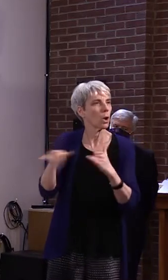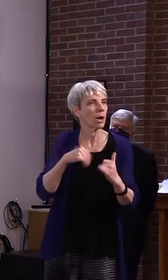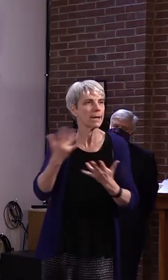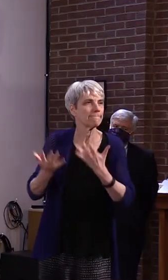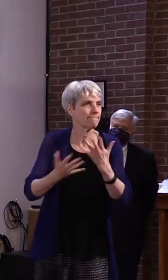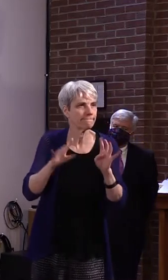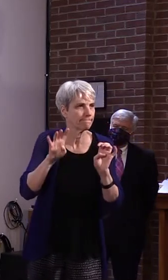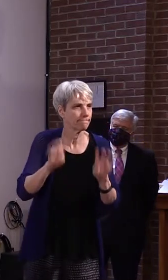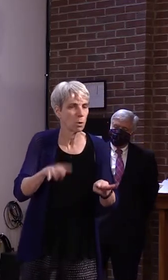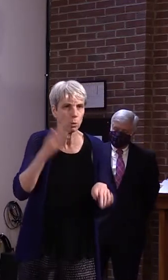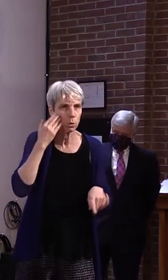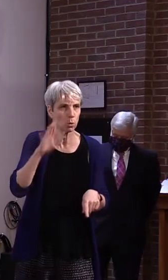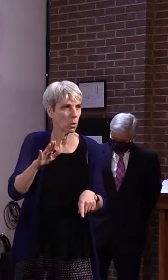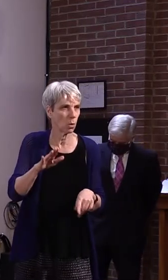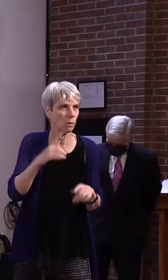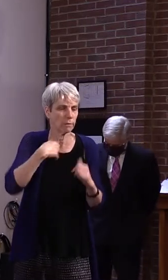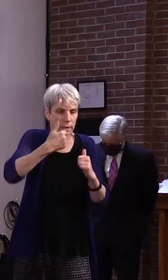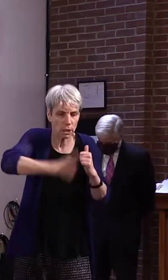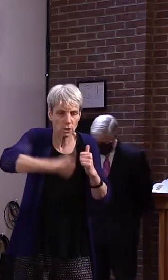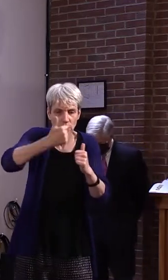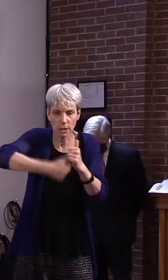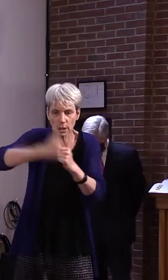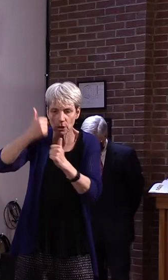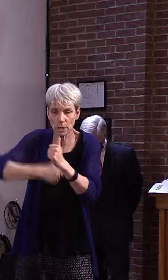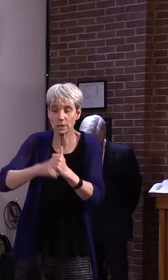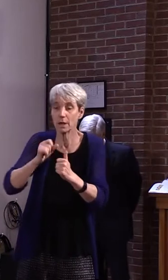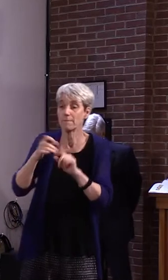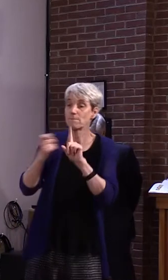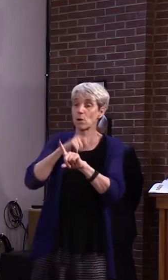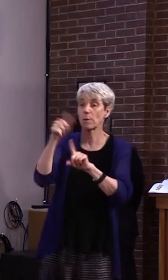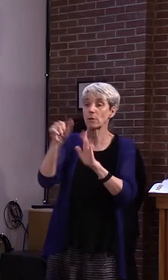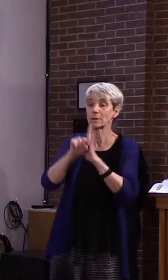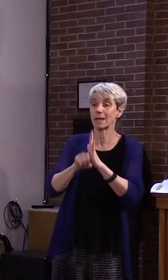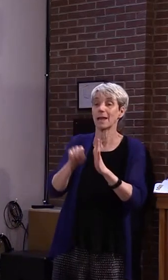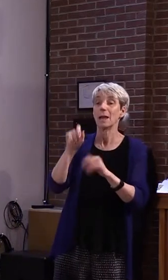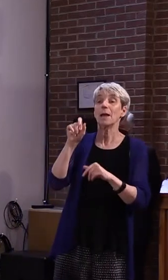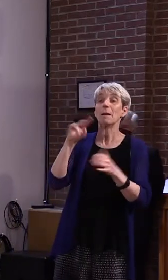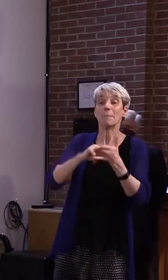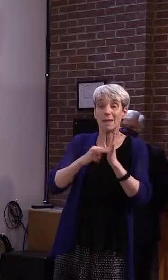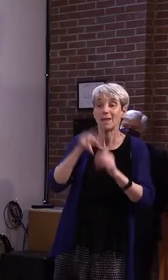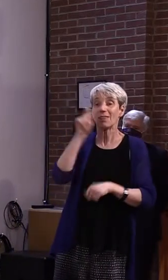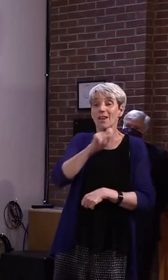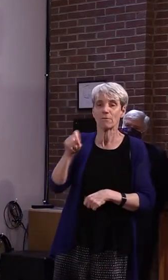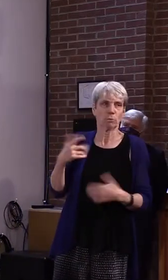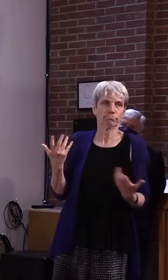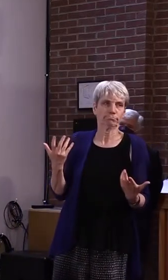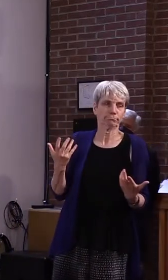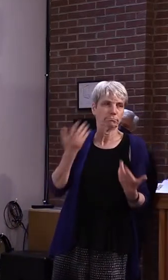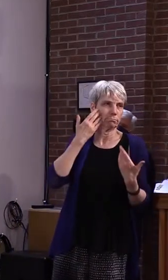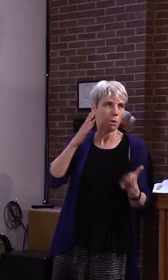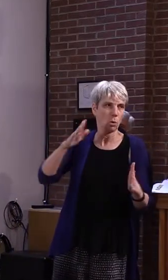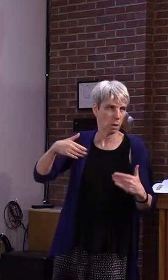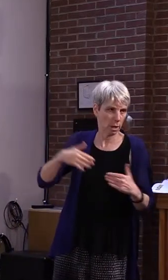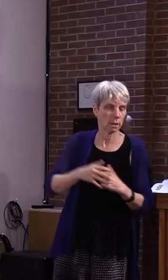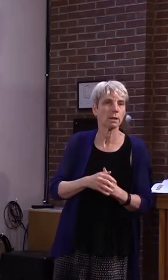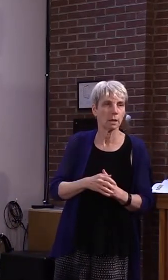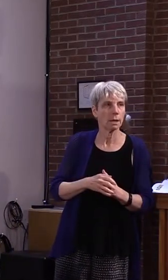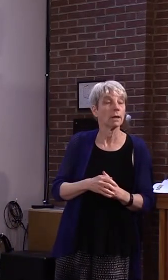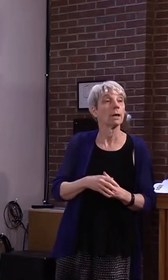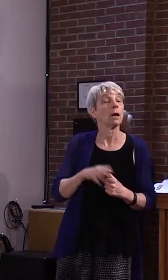all of that every time, just knowing that they came from out of state as well. But we have, a